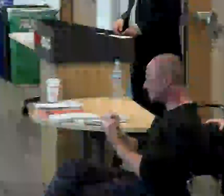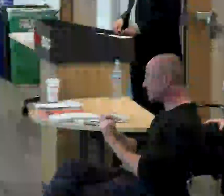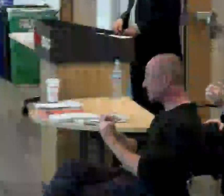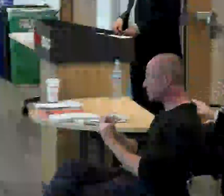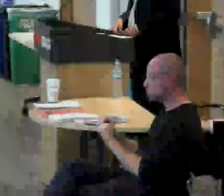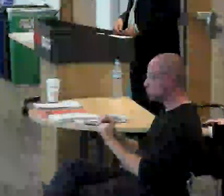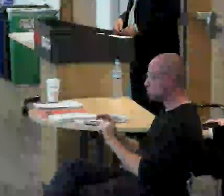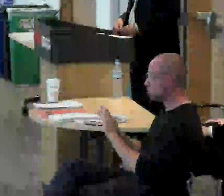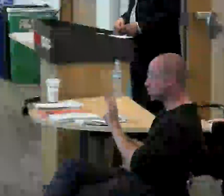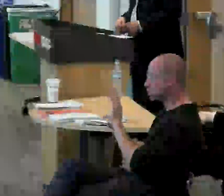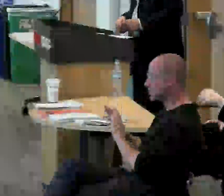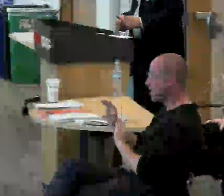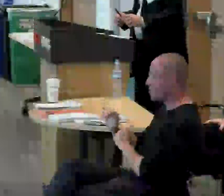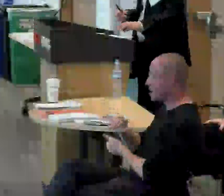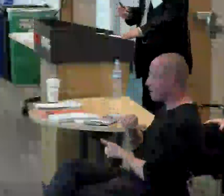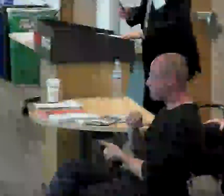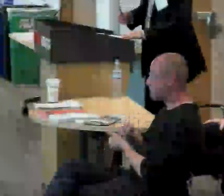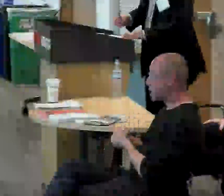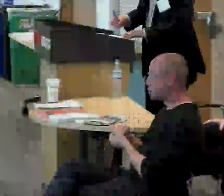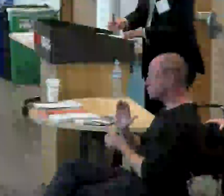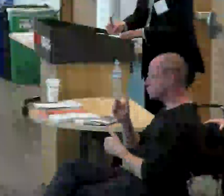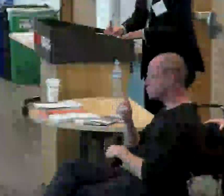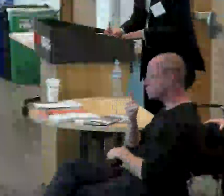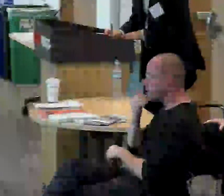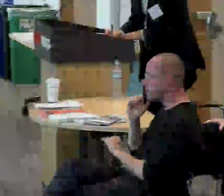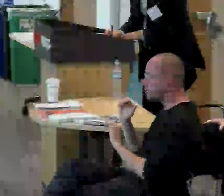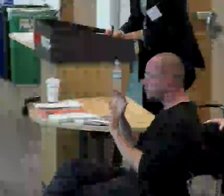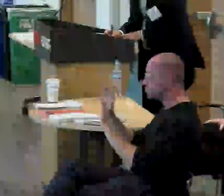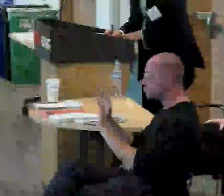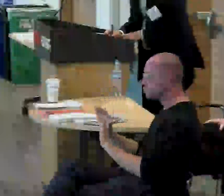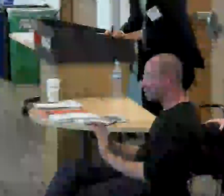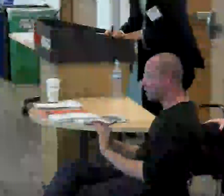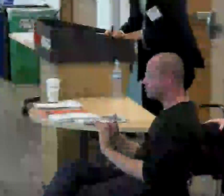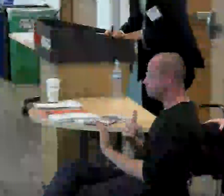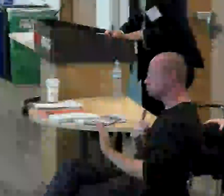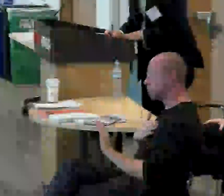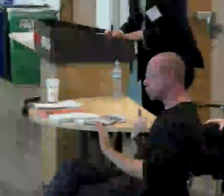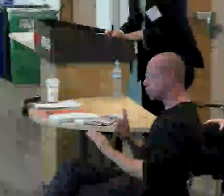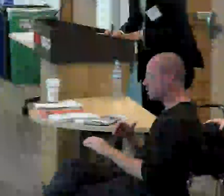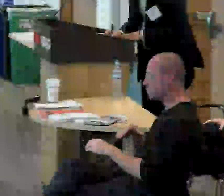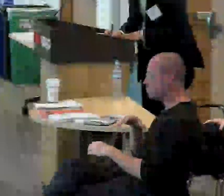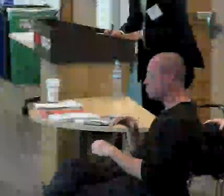certainly we plan to be very much a part of this as things continue to evolve.